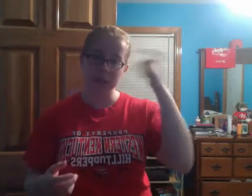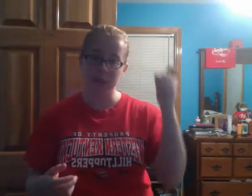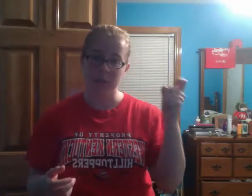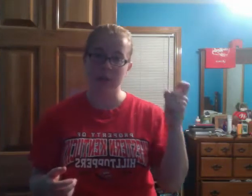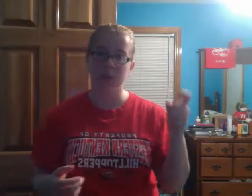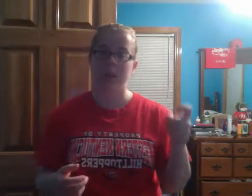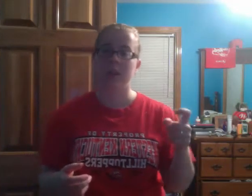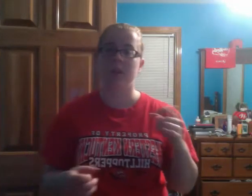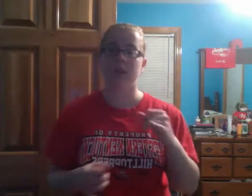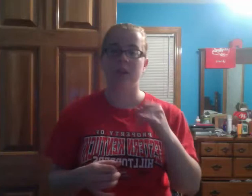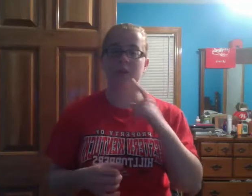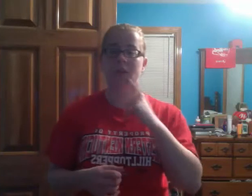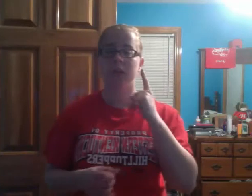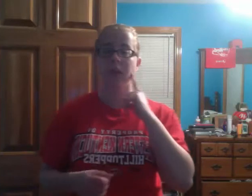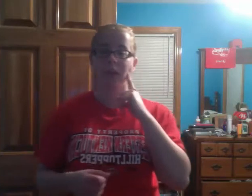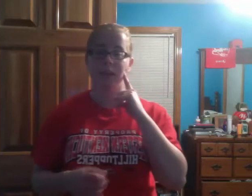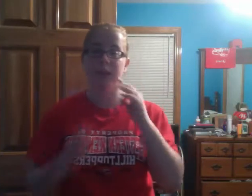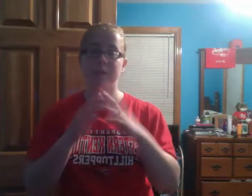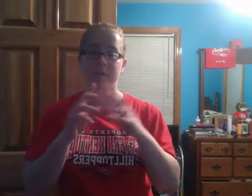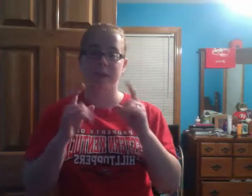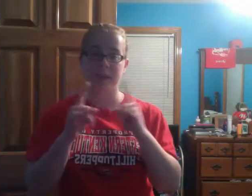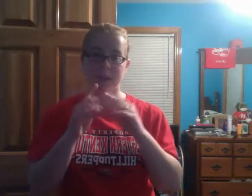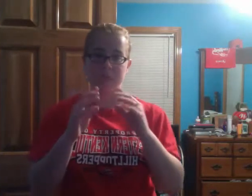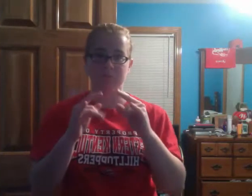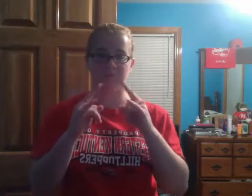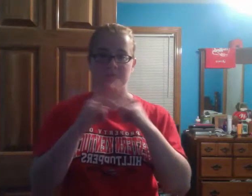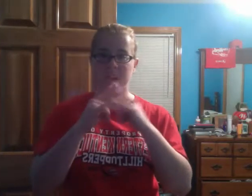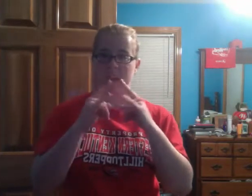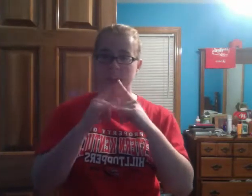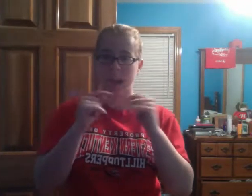summer there's a deaf camp